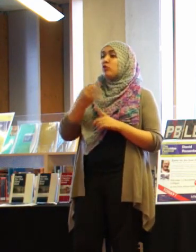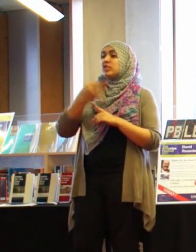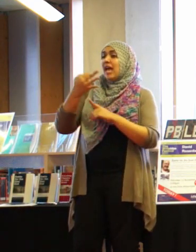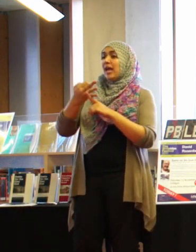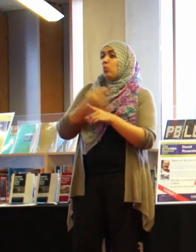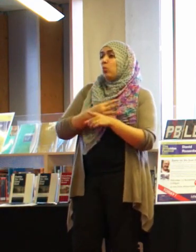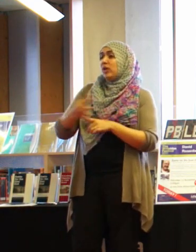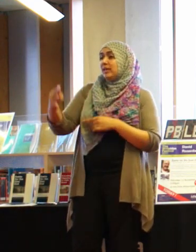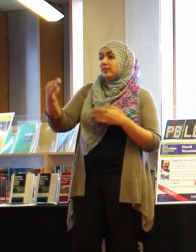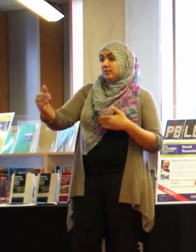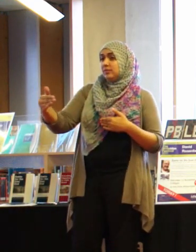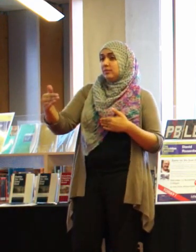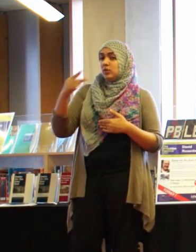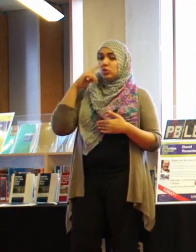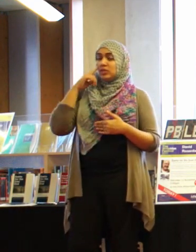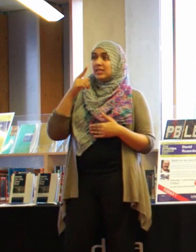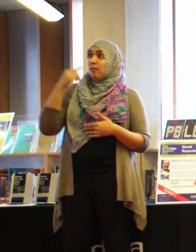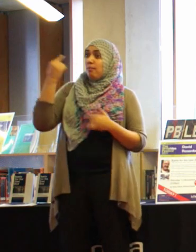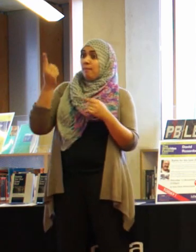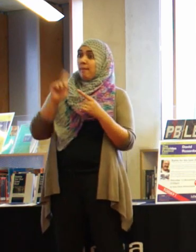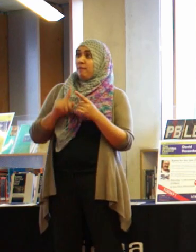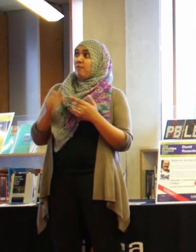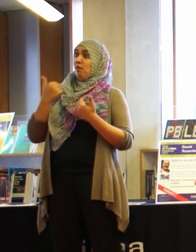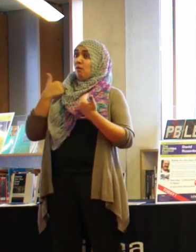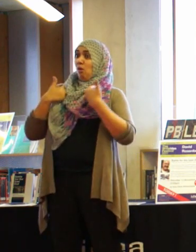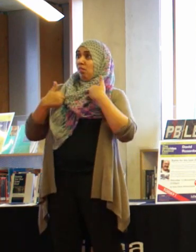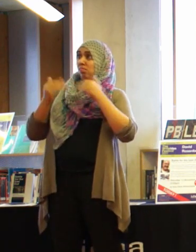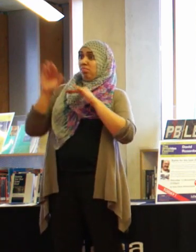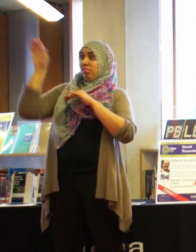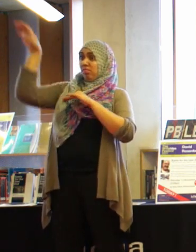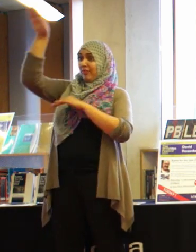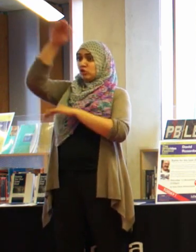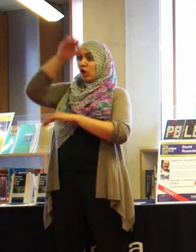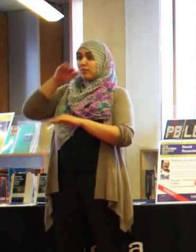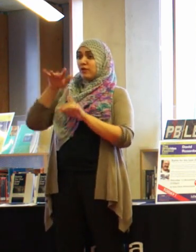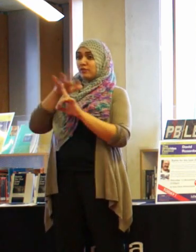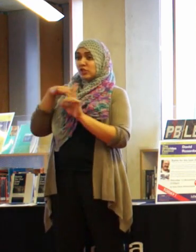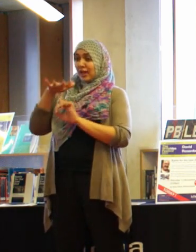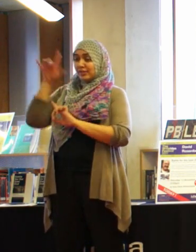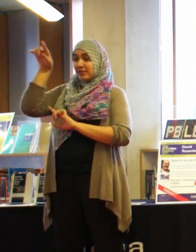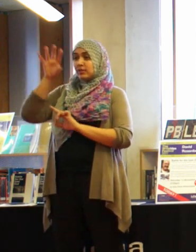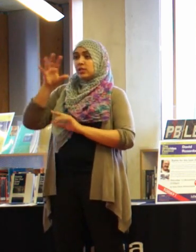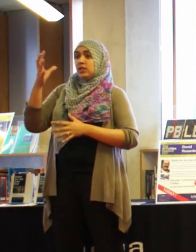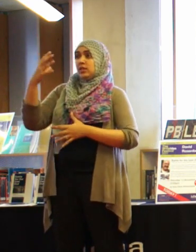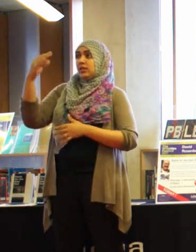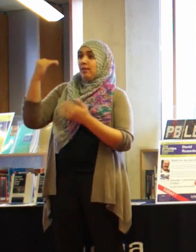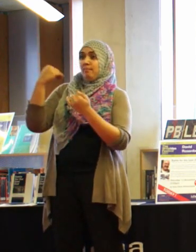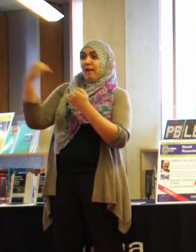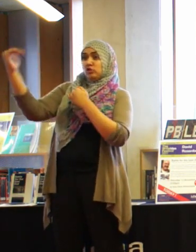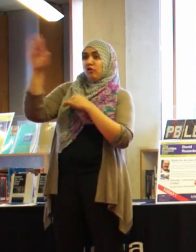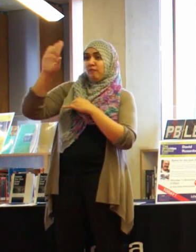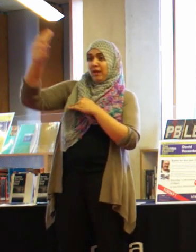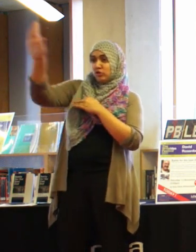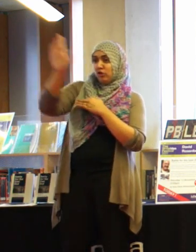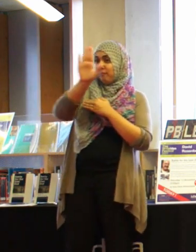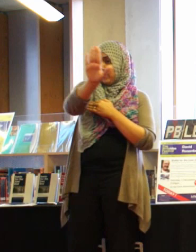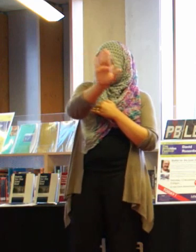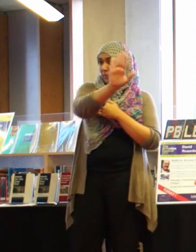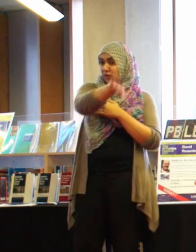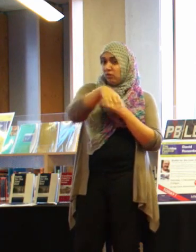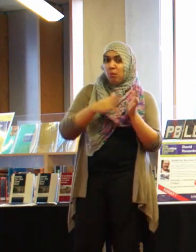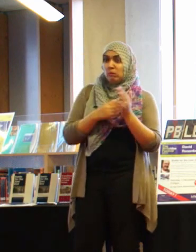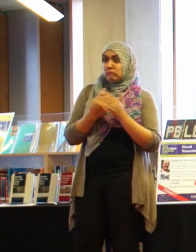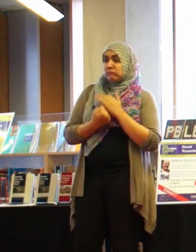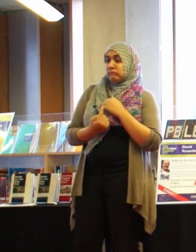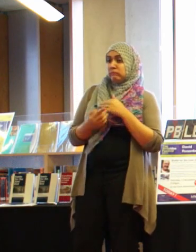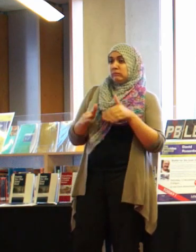ilk are backing off from Mosley. And it was bad news for Mosley, but it turned out also to be bad news for the East